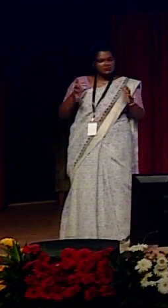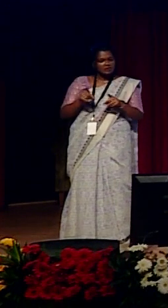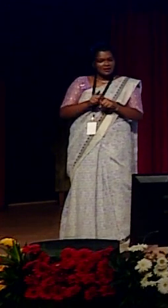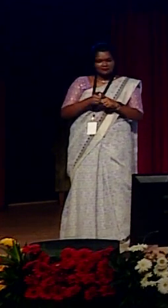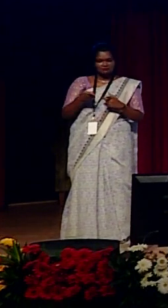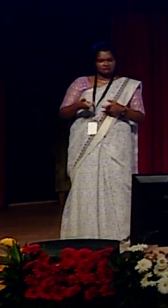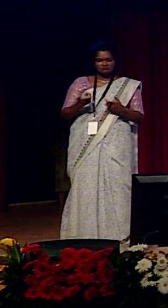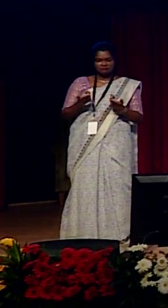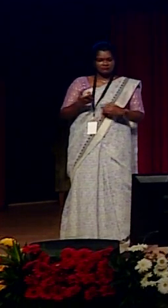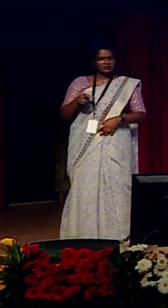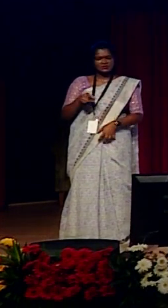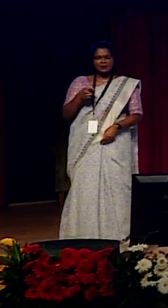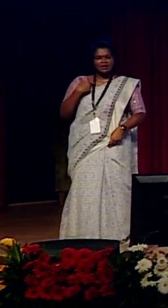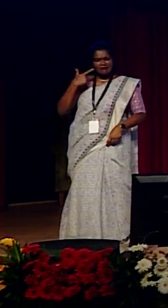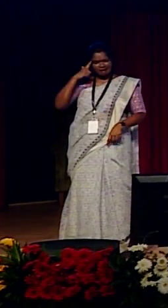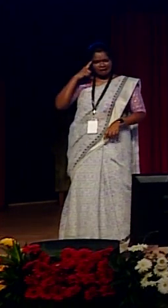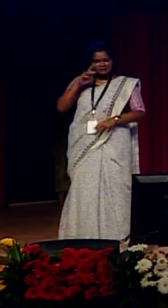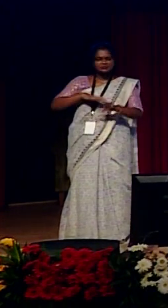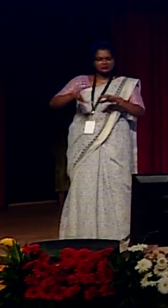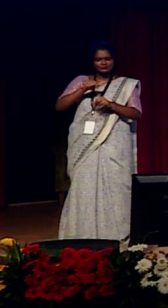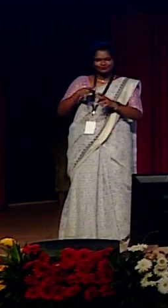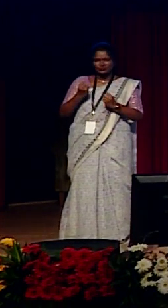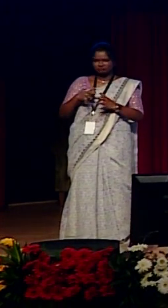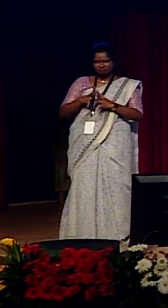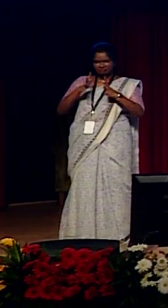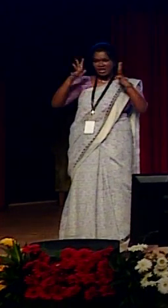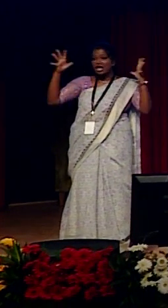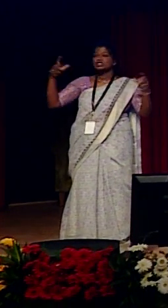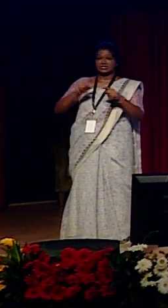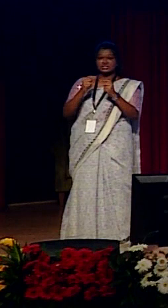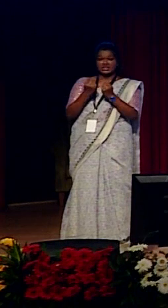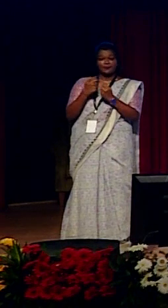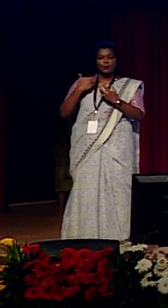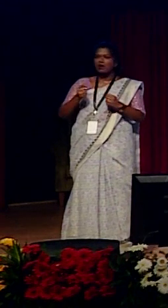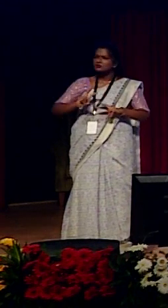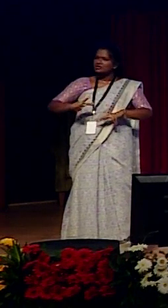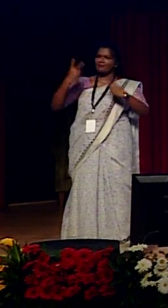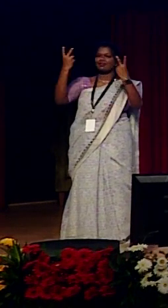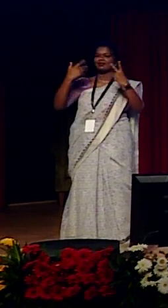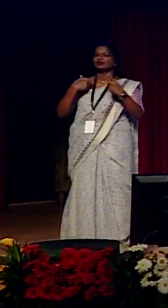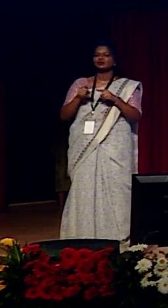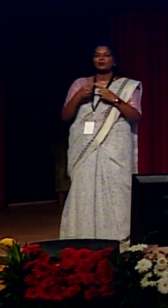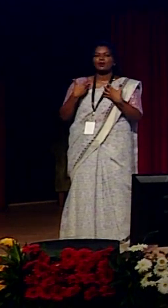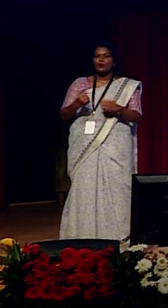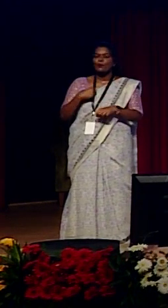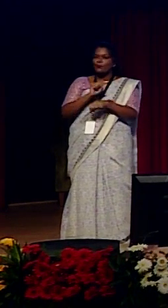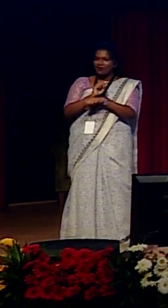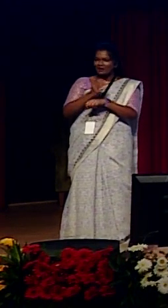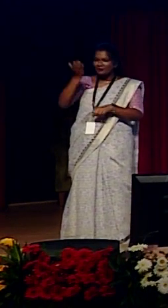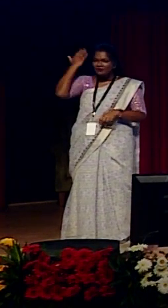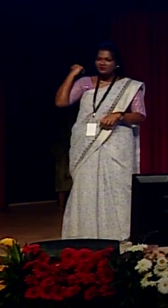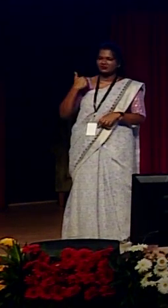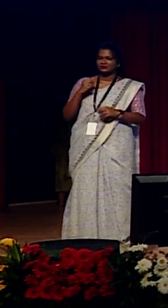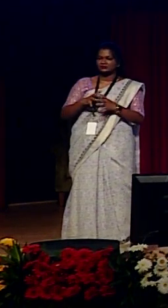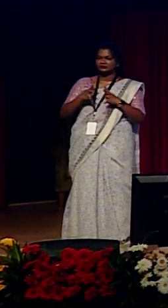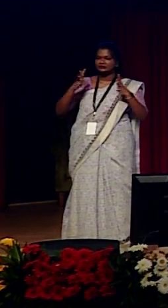for just the four of us. So, we decided to expand our team, and now we are almost double the size of what we were with students from